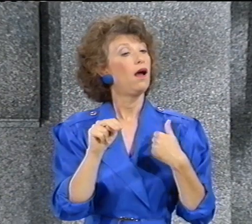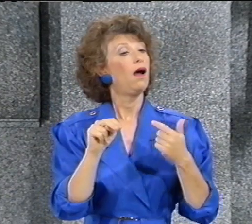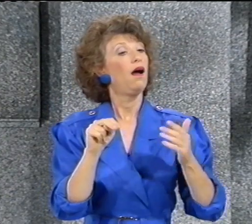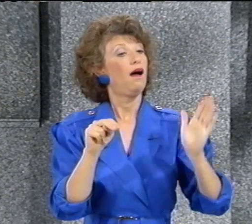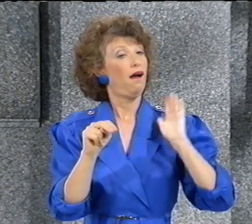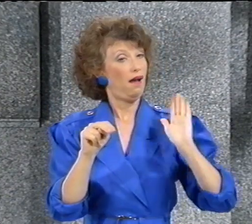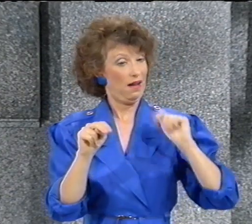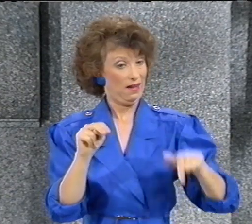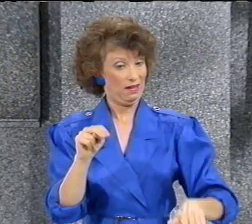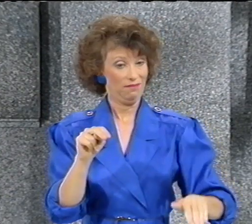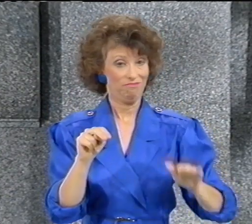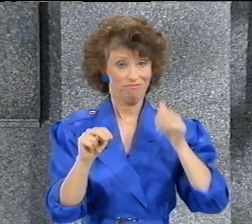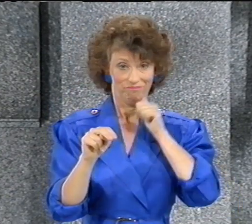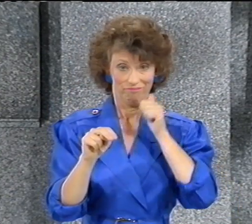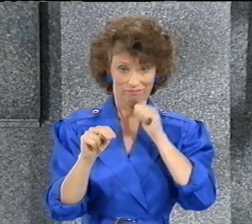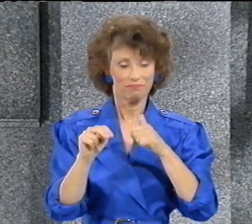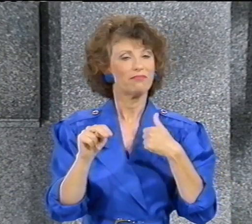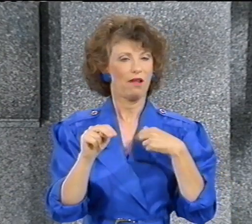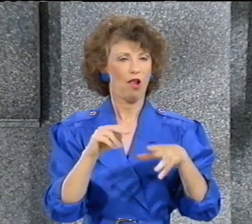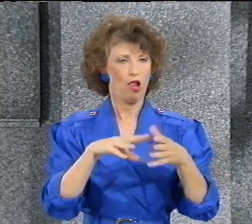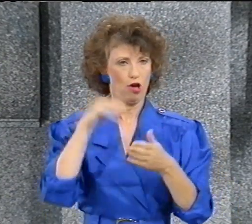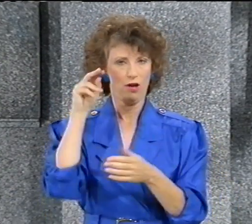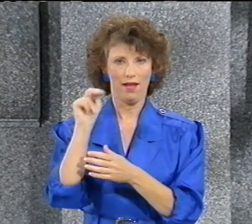Now, when I was a child, I learned N this way.